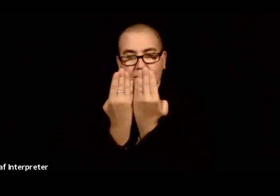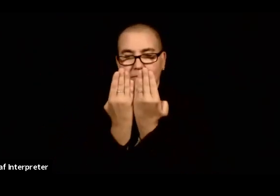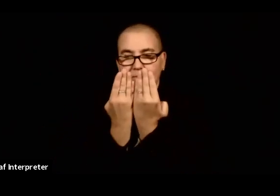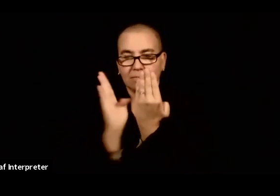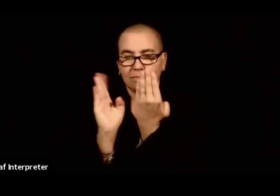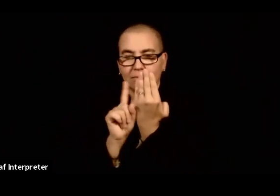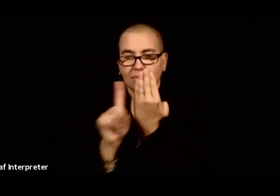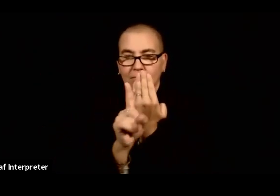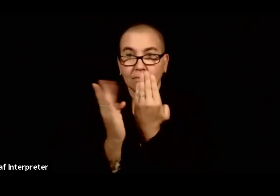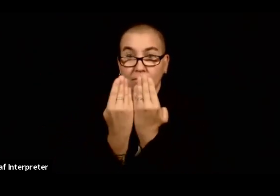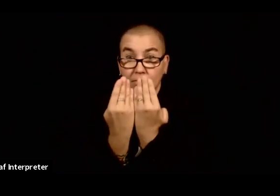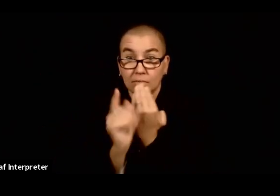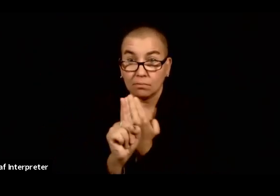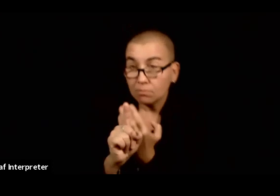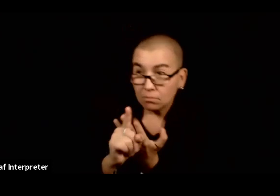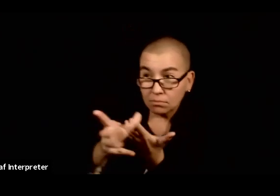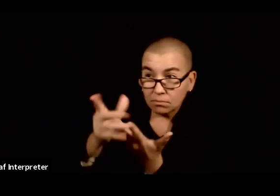thing.